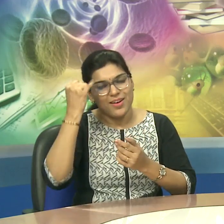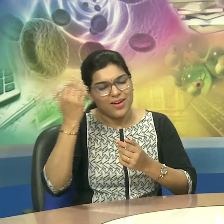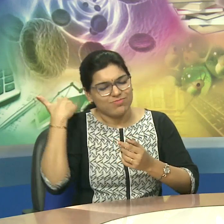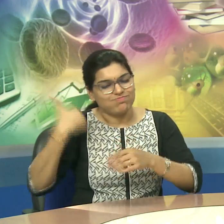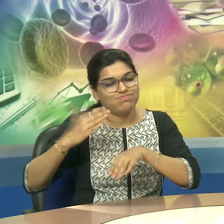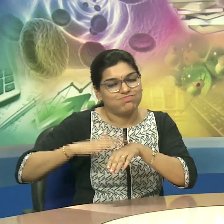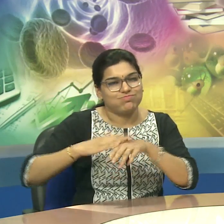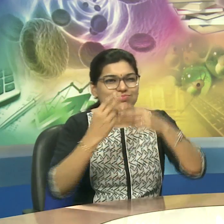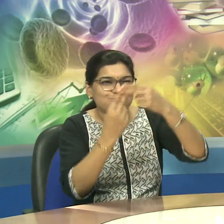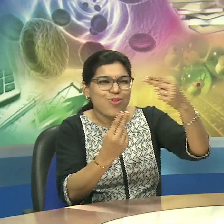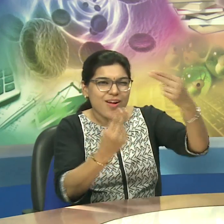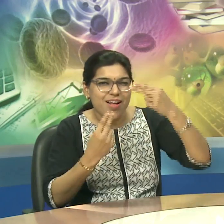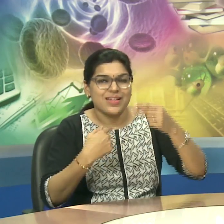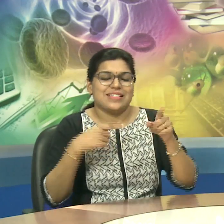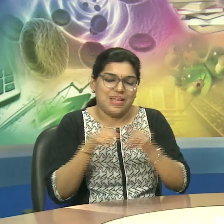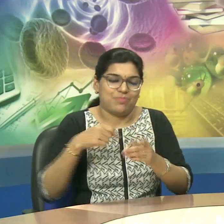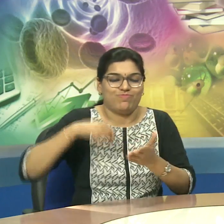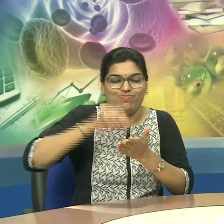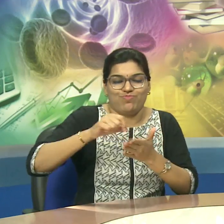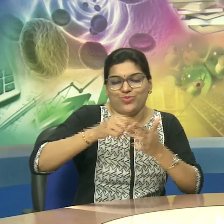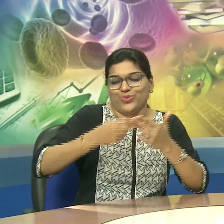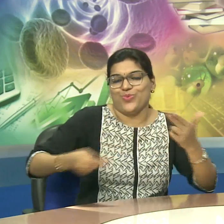He is the author of this story.